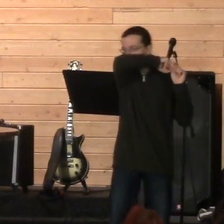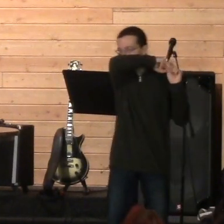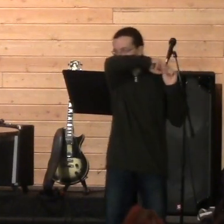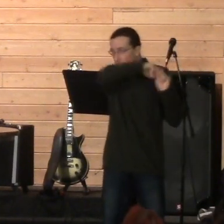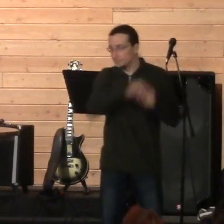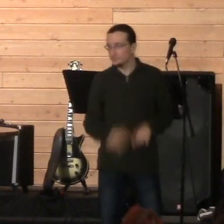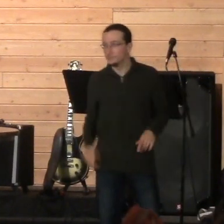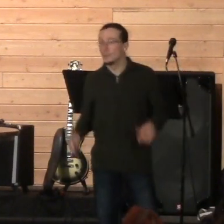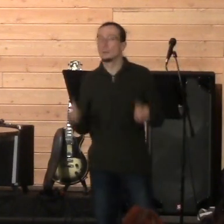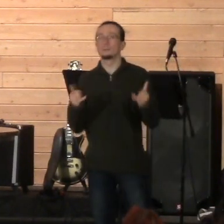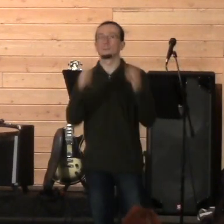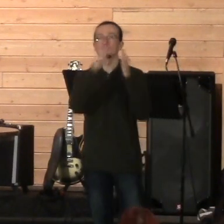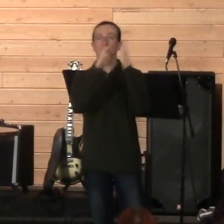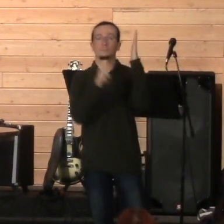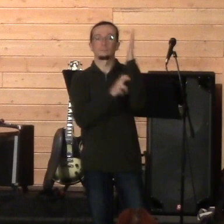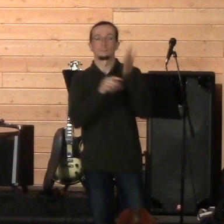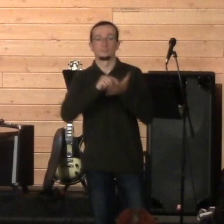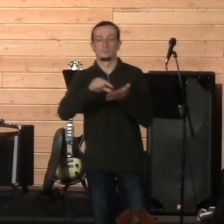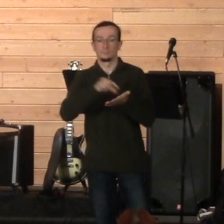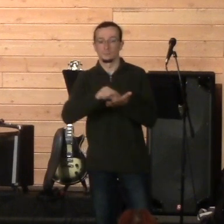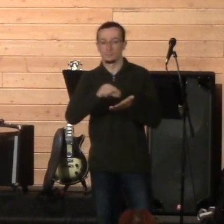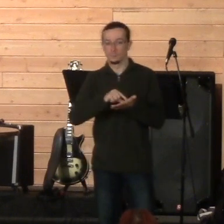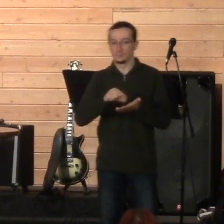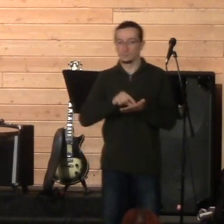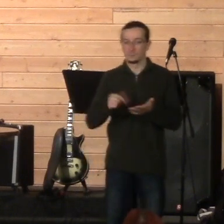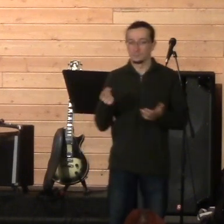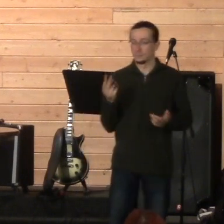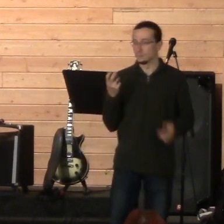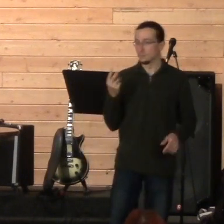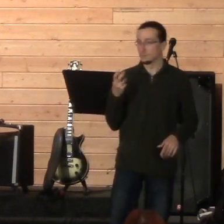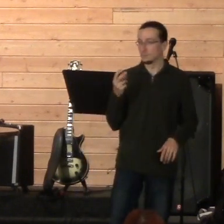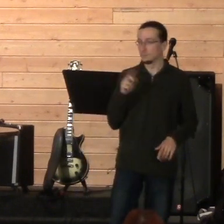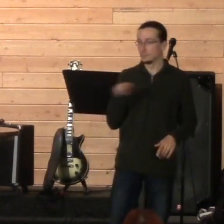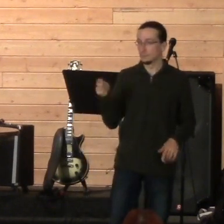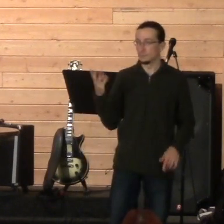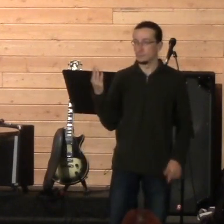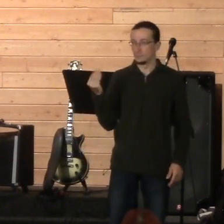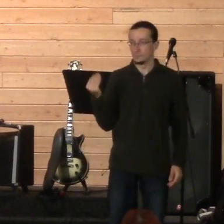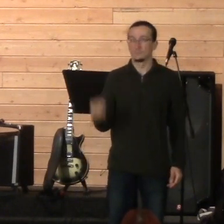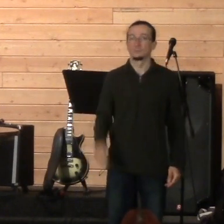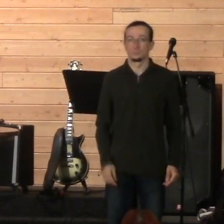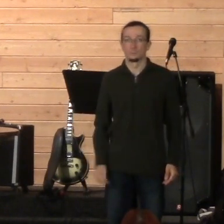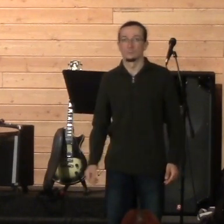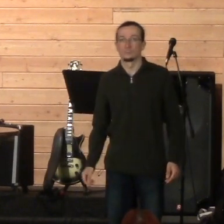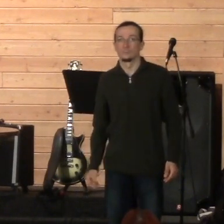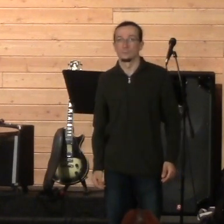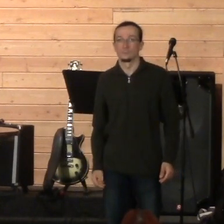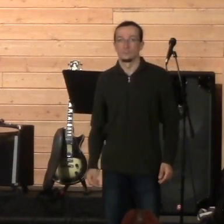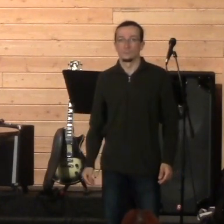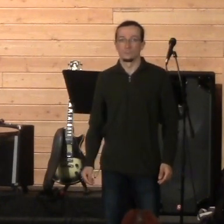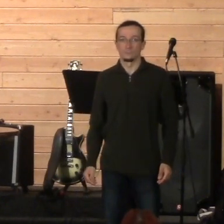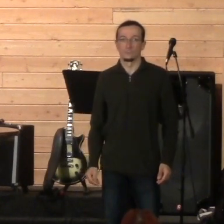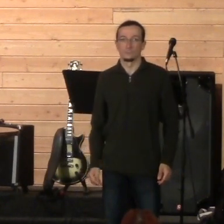Let's jump down to verse 12 through 14.